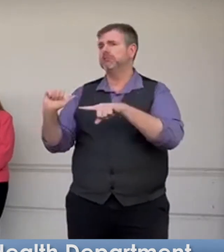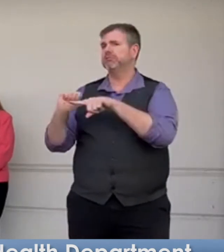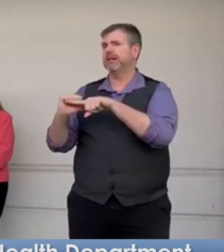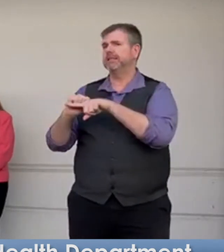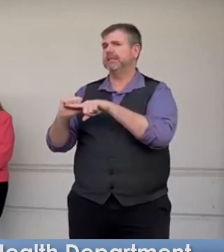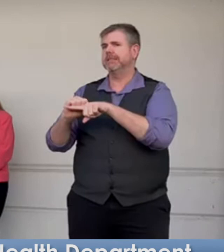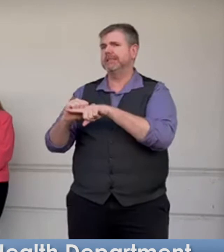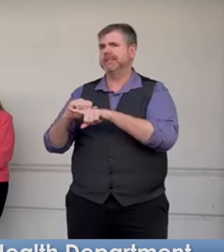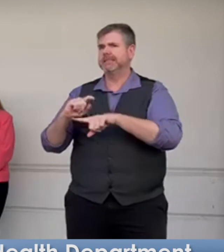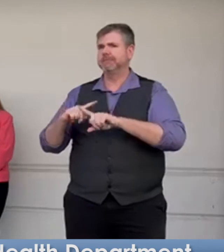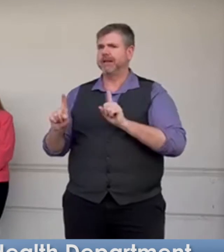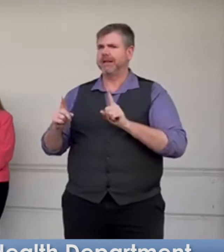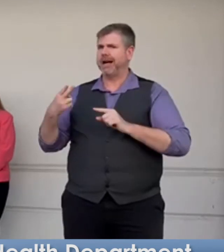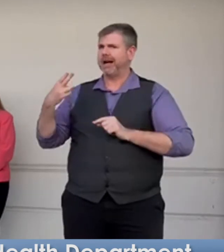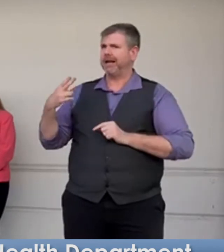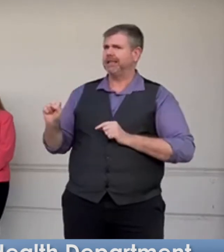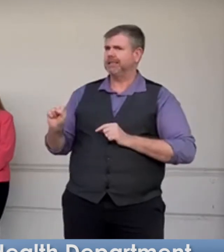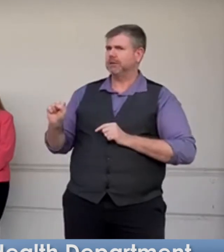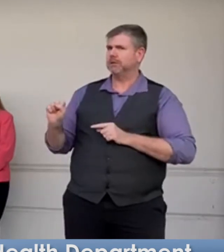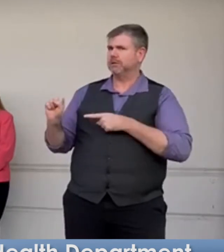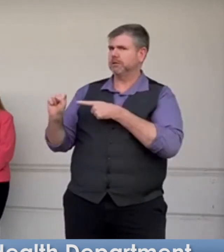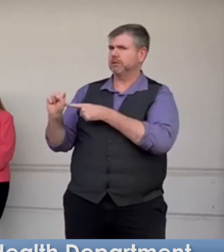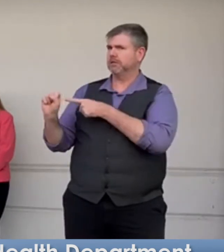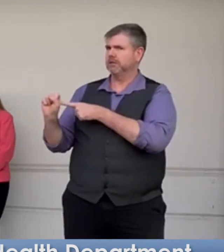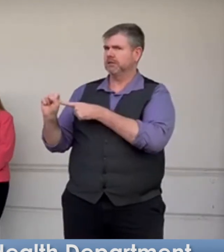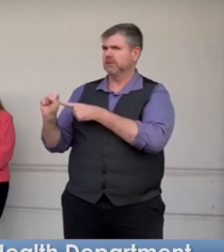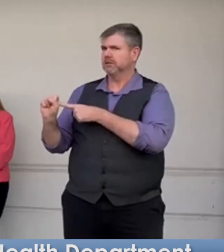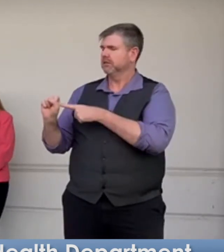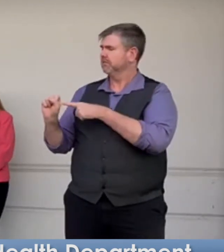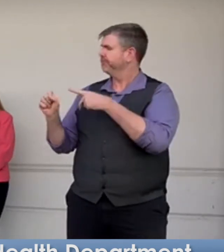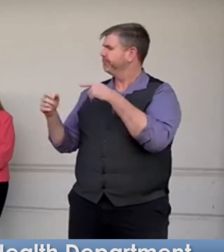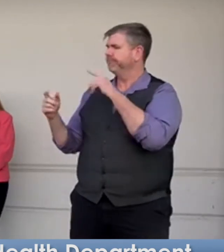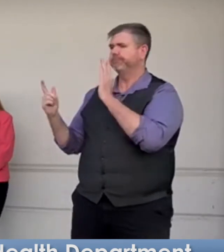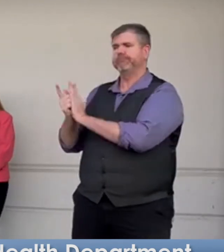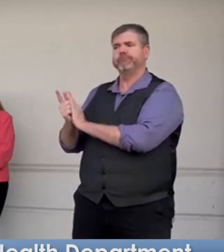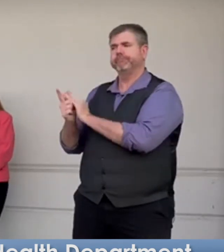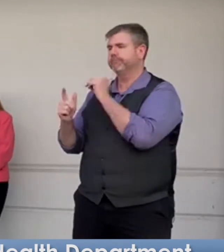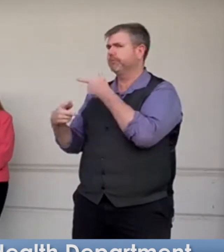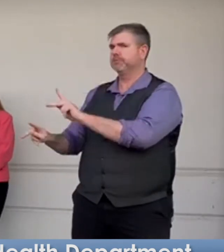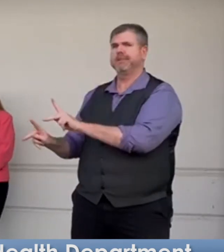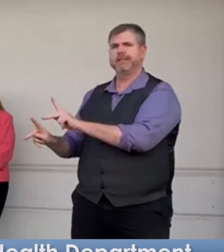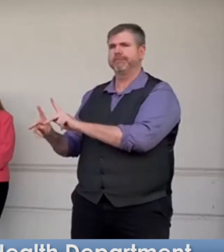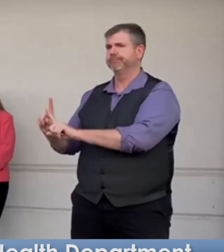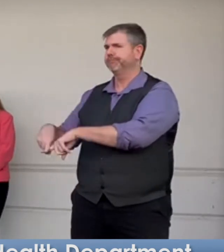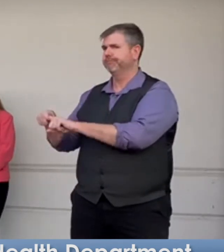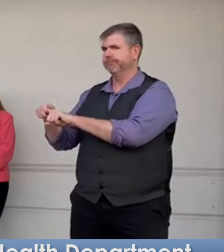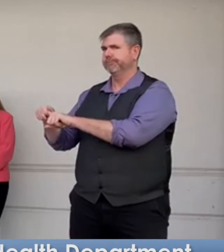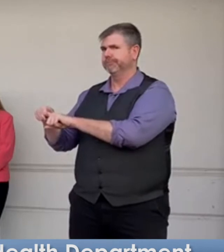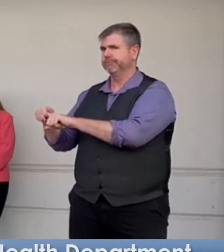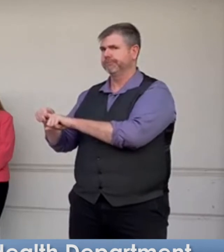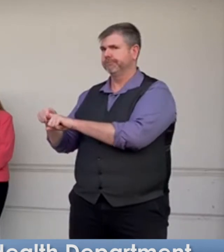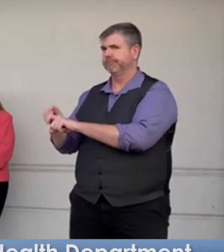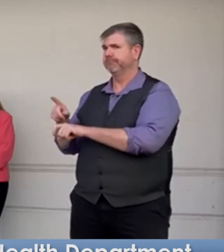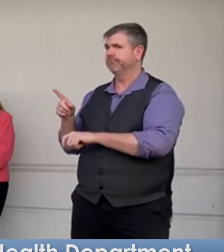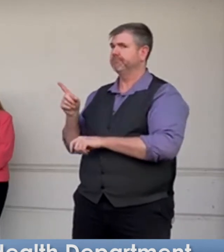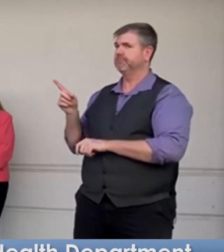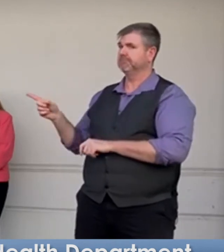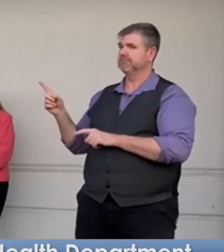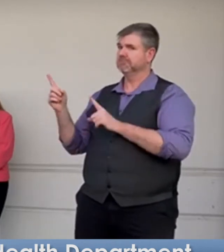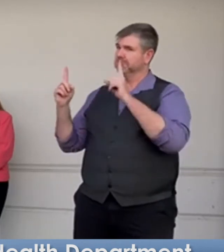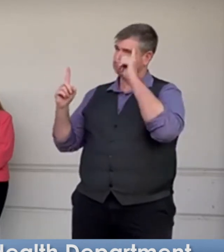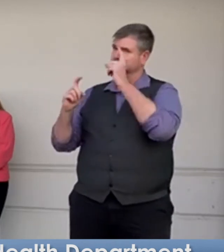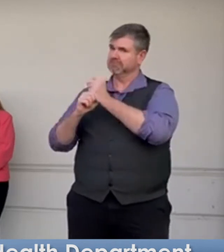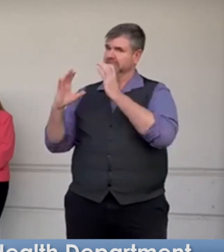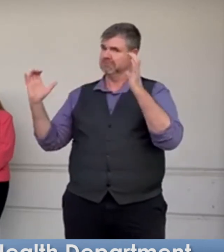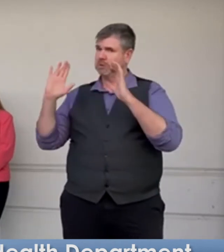high schools are still on pause for the time being. Are there any changes under the